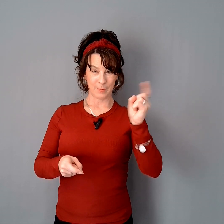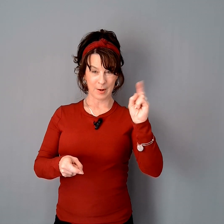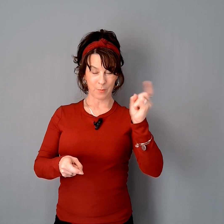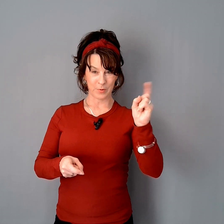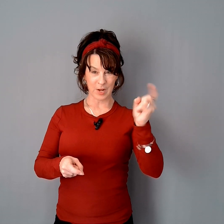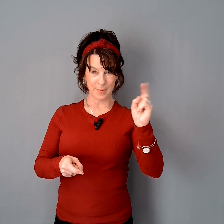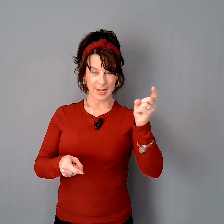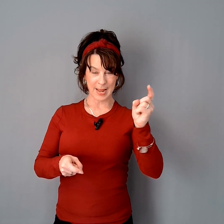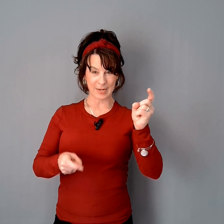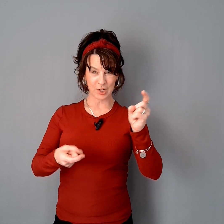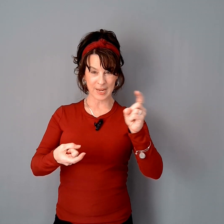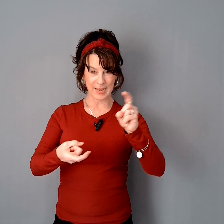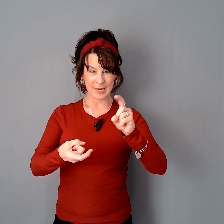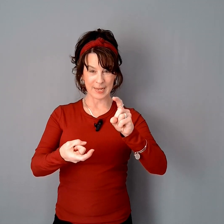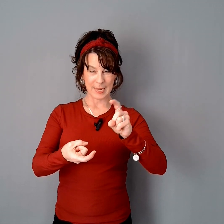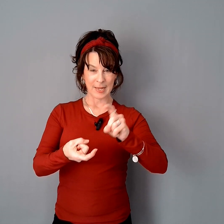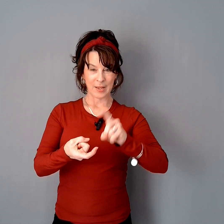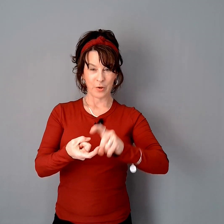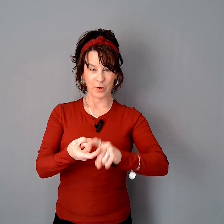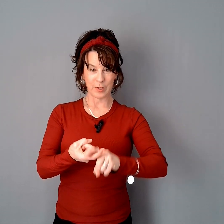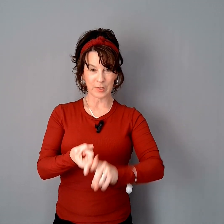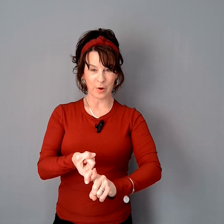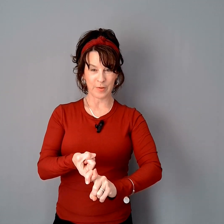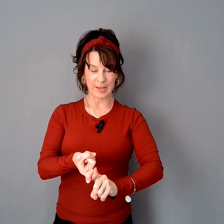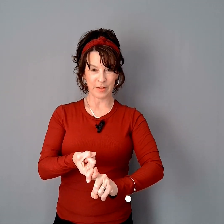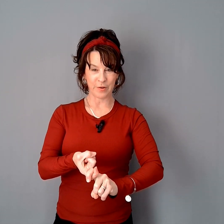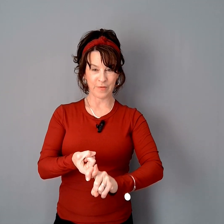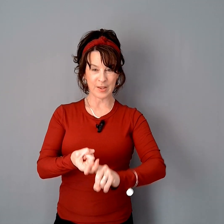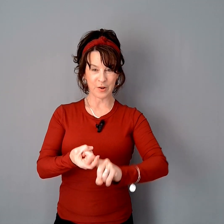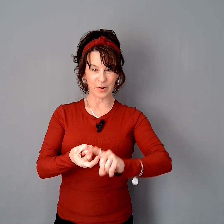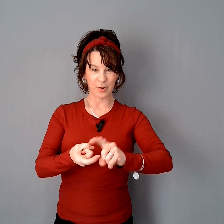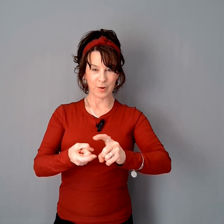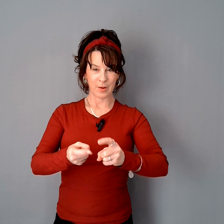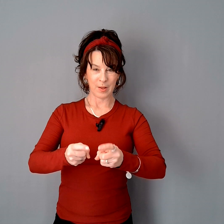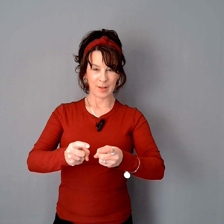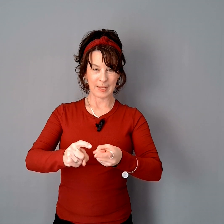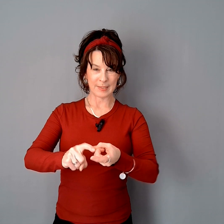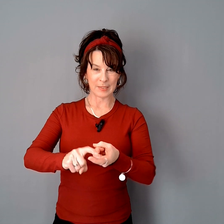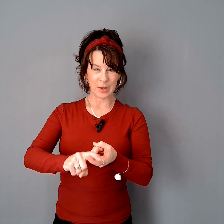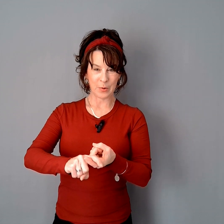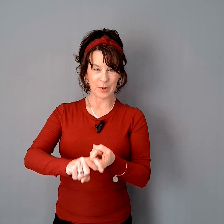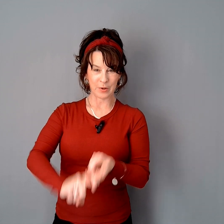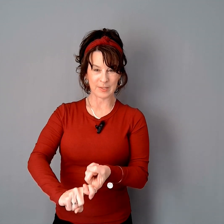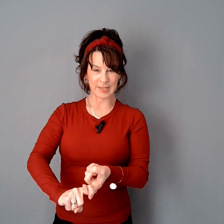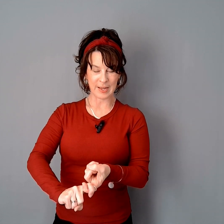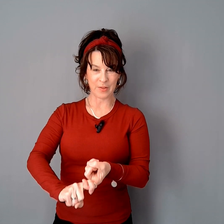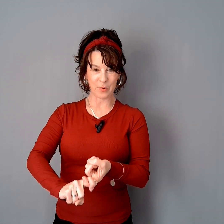My dominant action hand hooks on the other finger. Let's go, and hooks the other